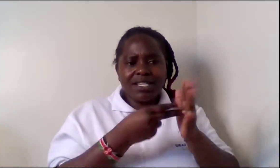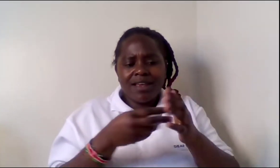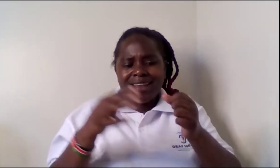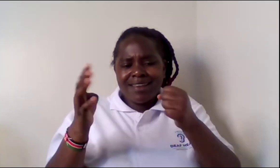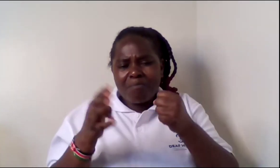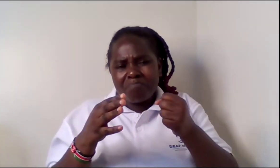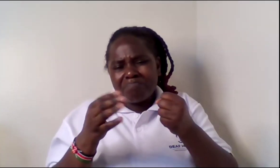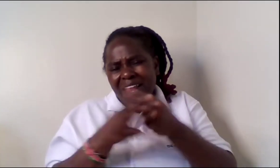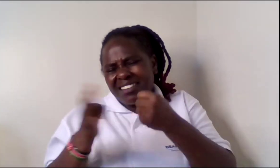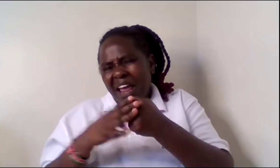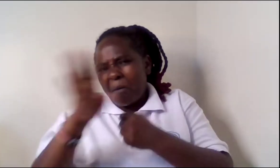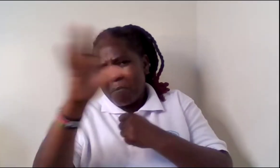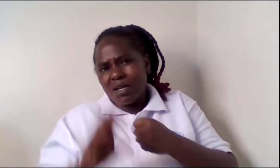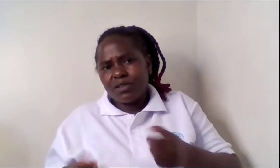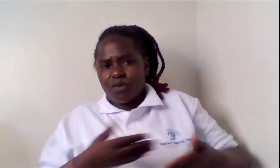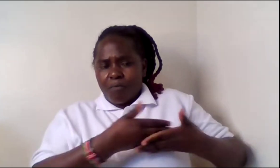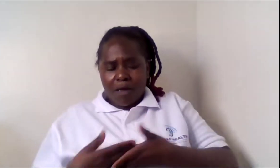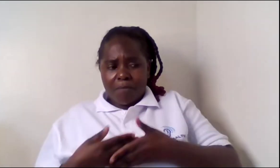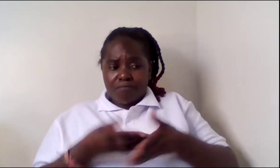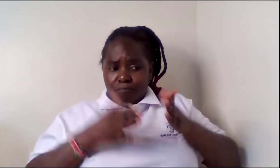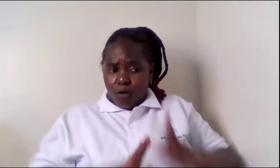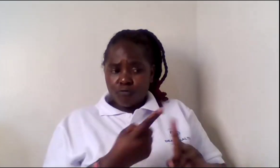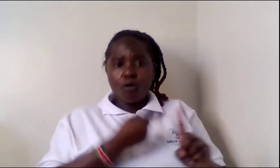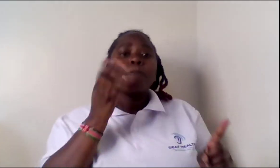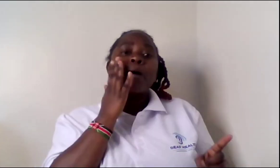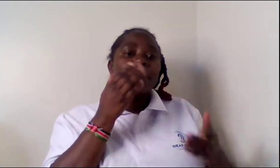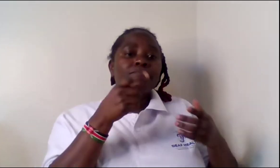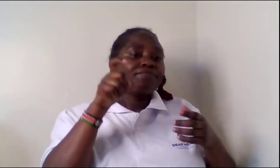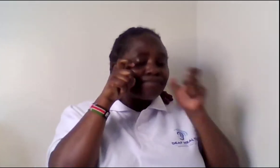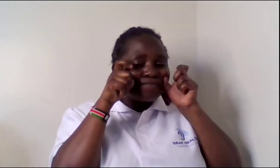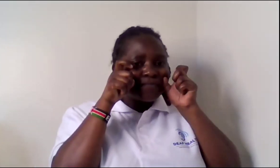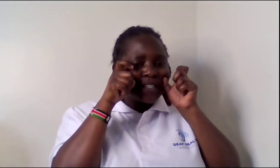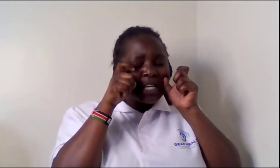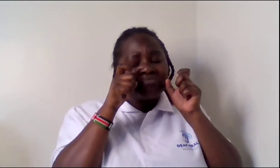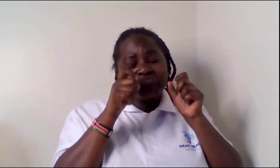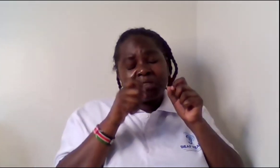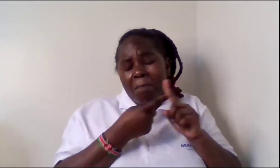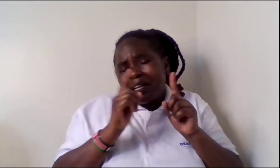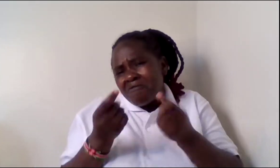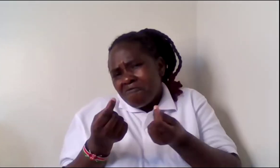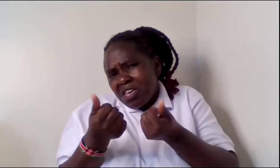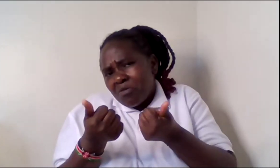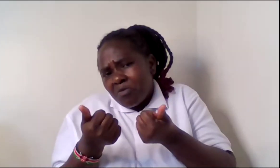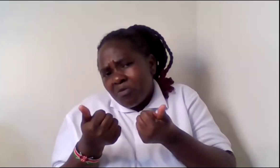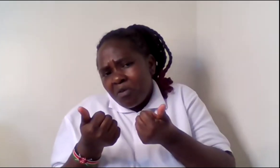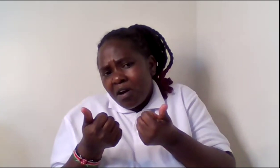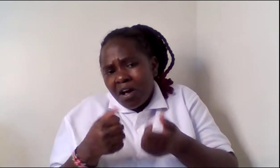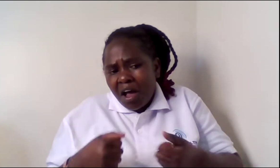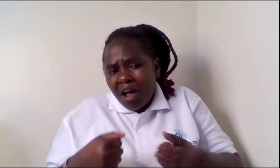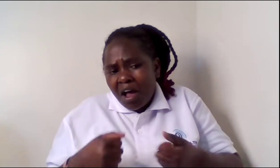do not get transmitted the infection. The few who you hear who do get, most likely it was either started very late, or we have